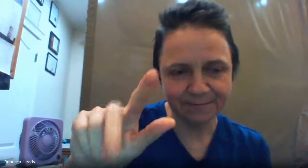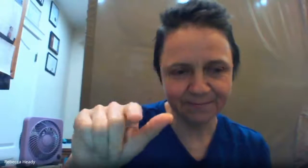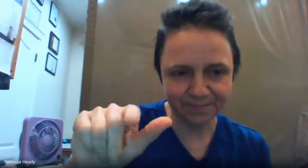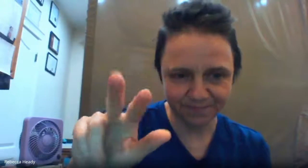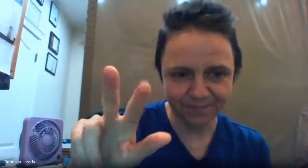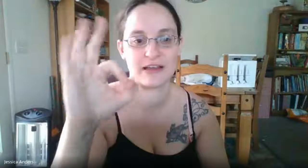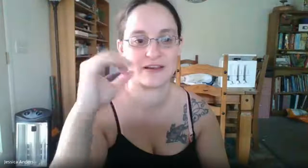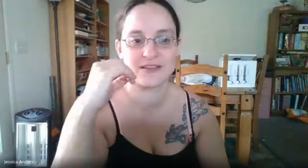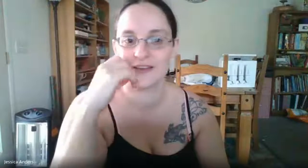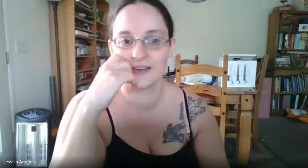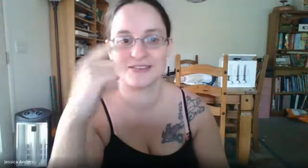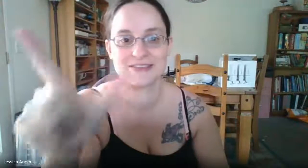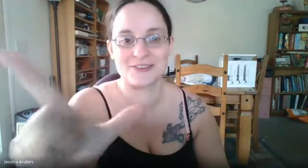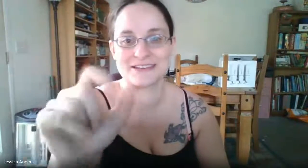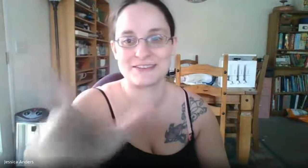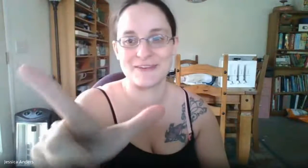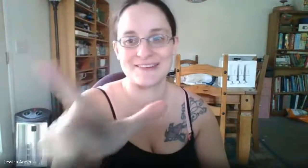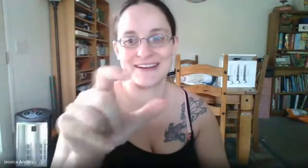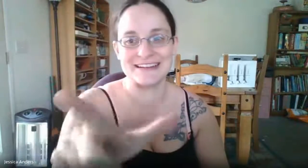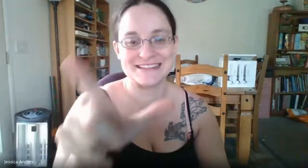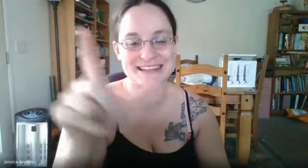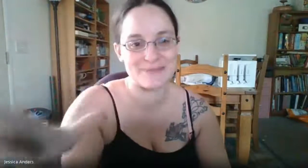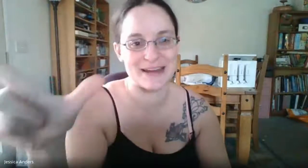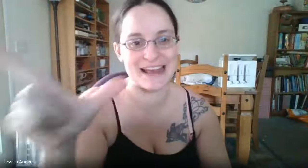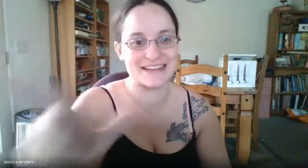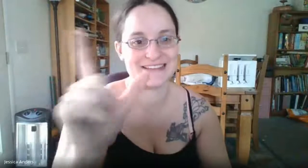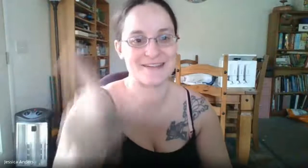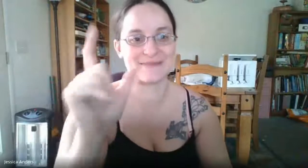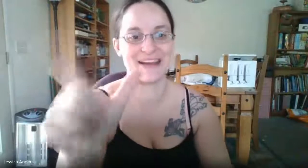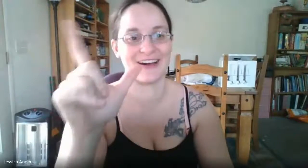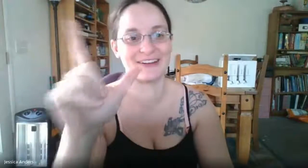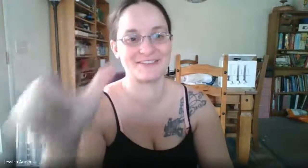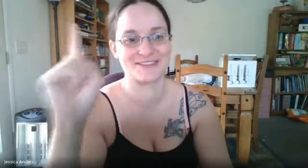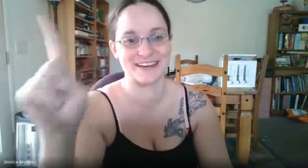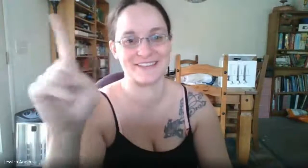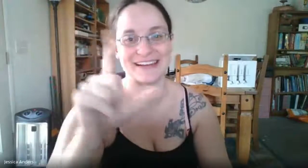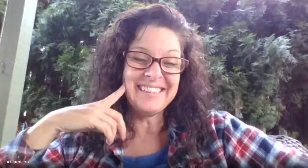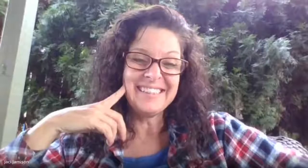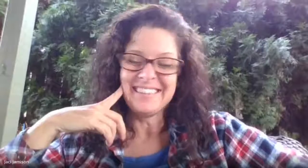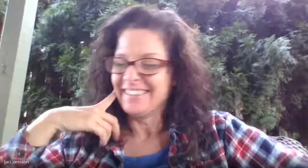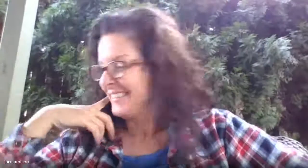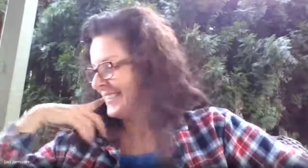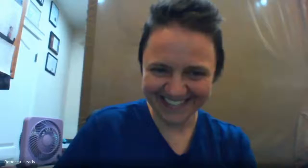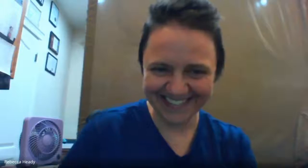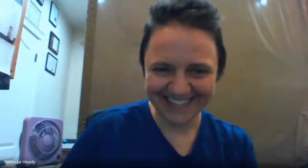9. So the finger gun keeping it is throwing me off. 20, 25,